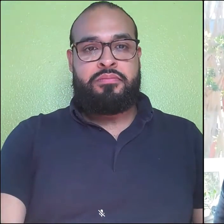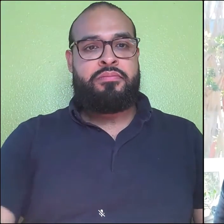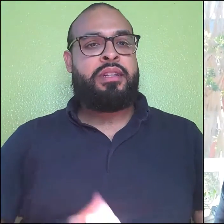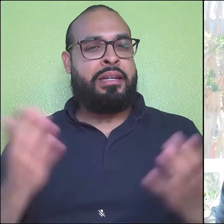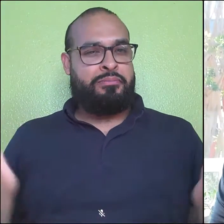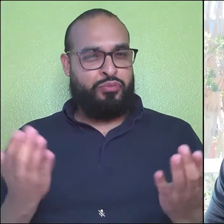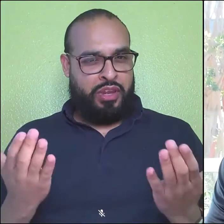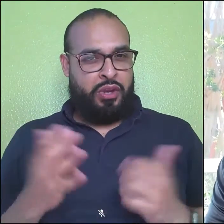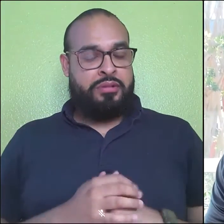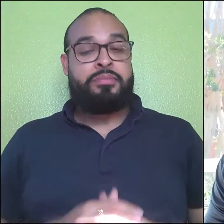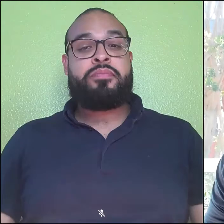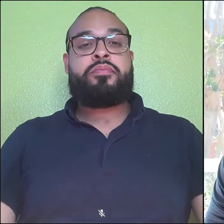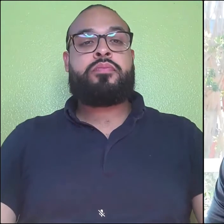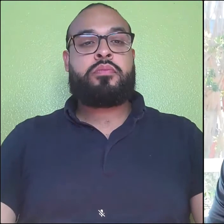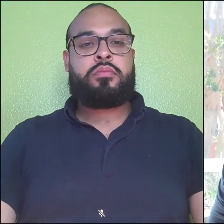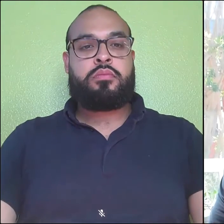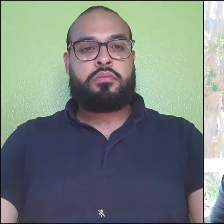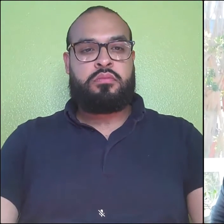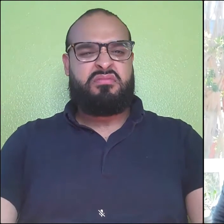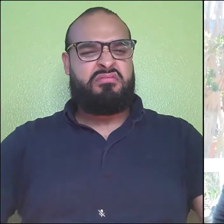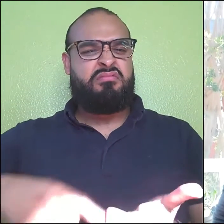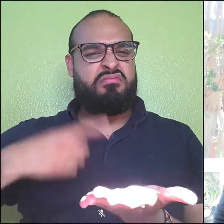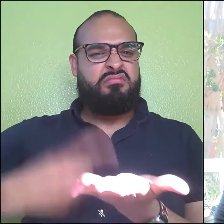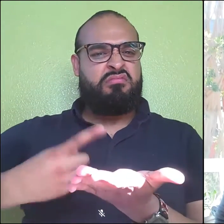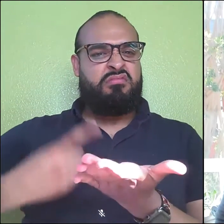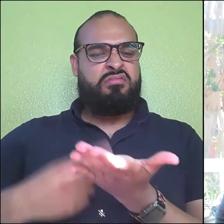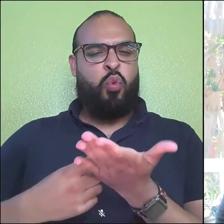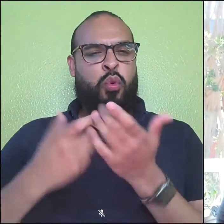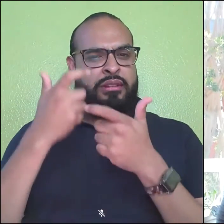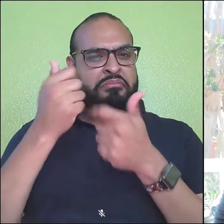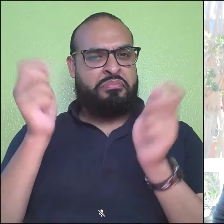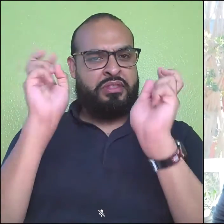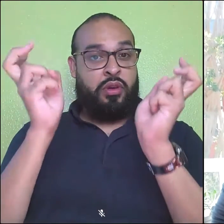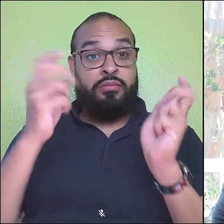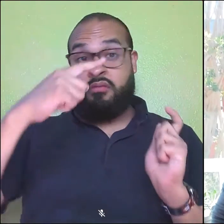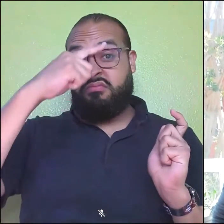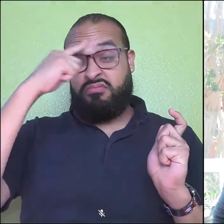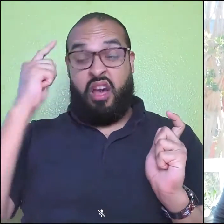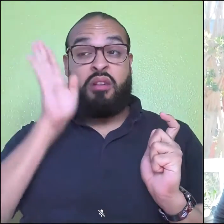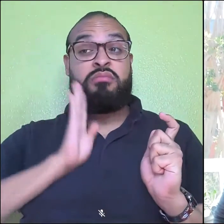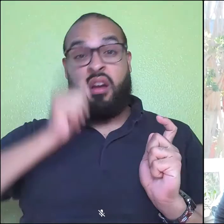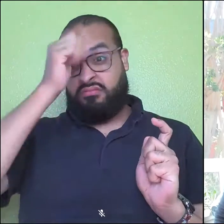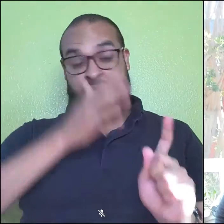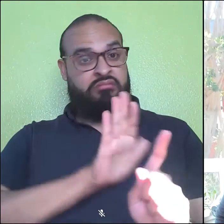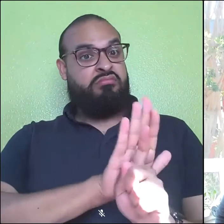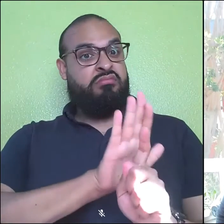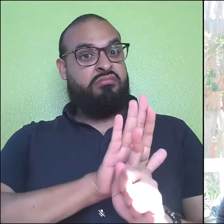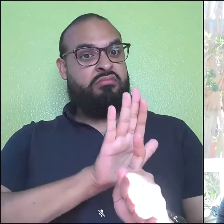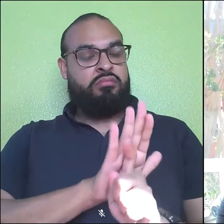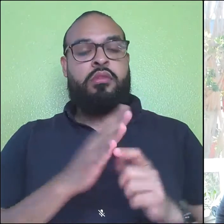an interesting topic for men and Black and Brown men in particular, which is our